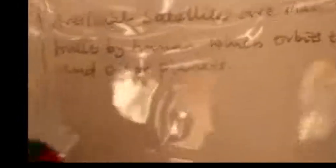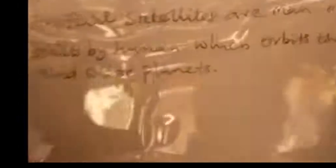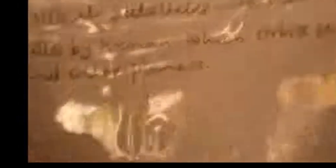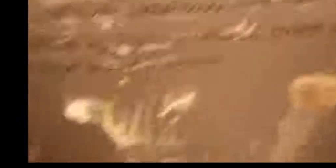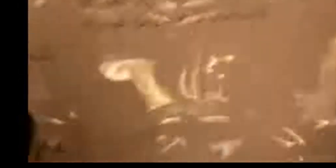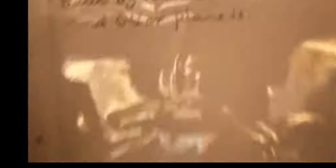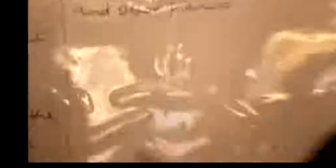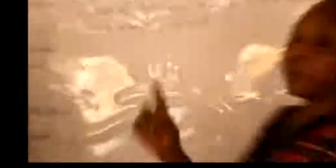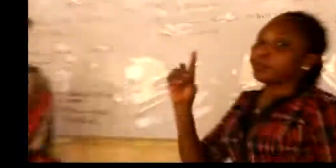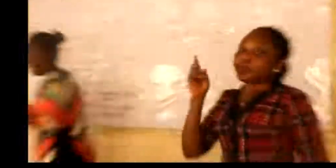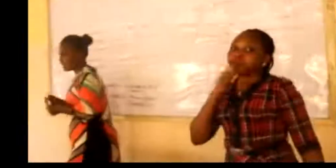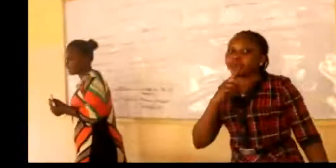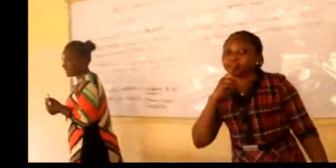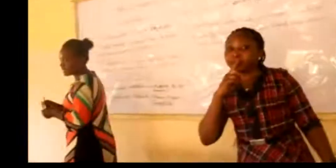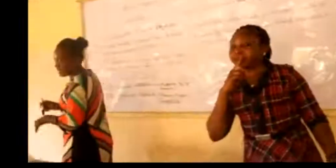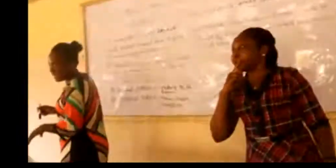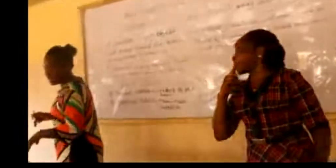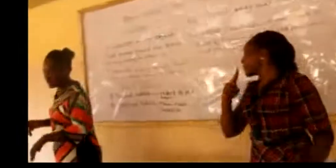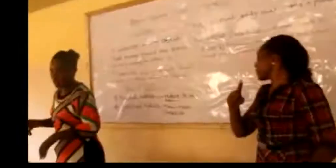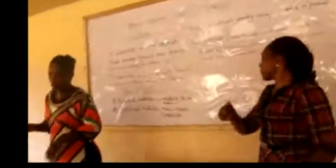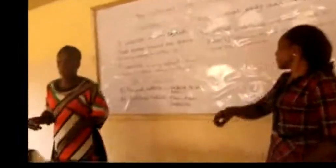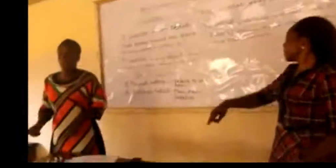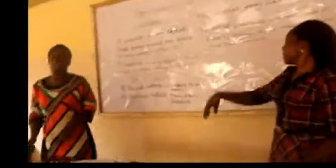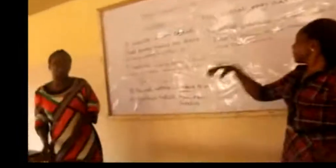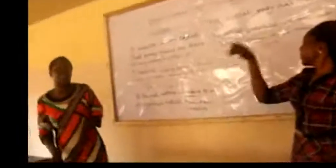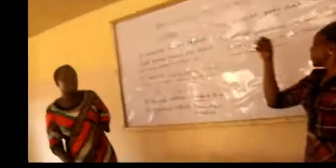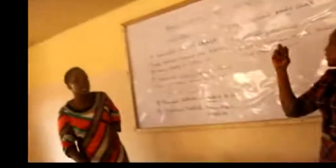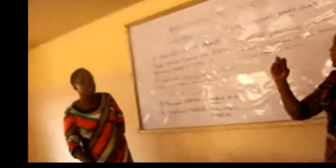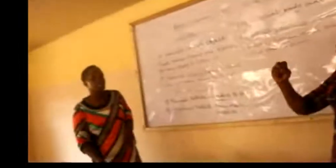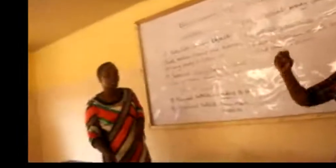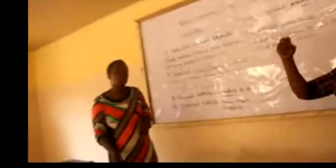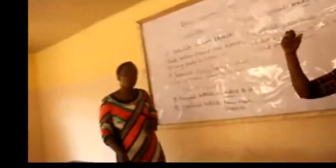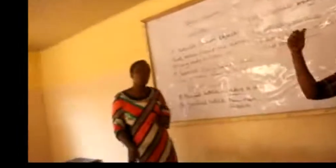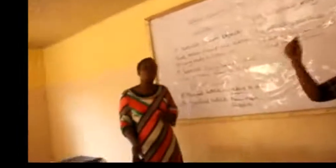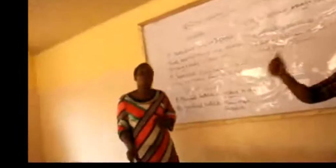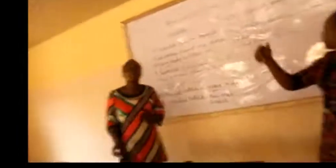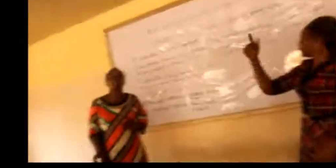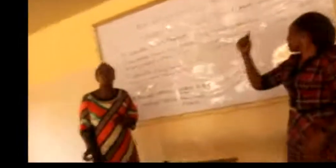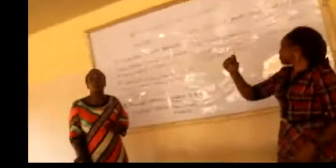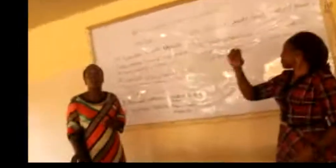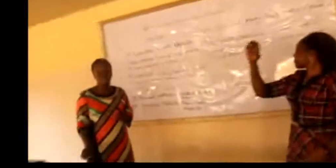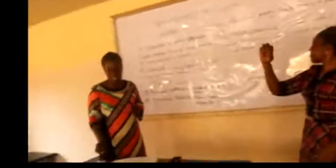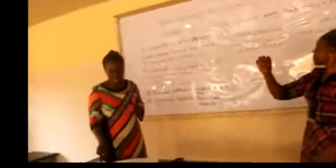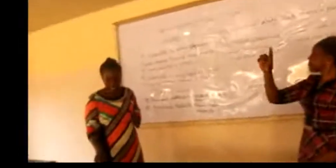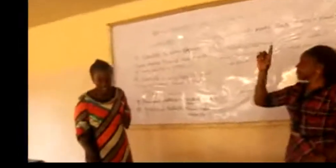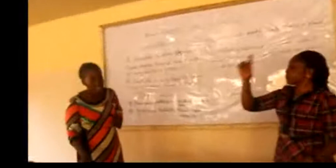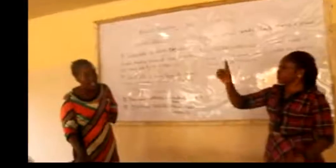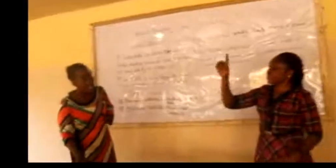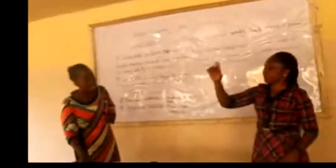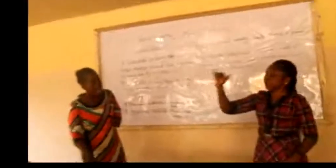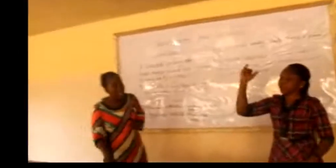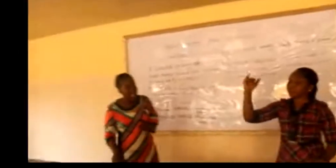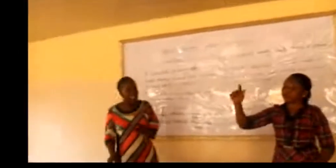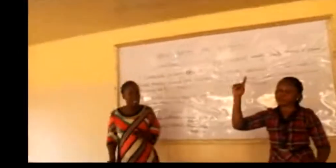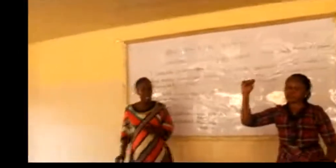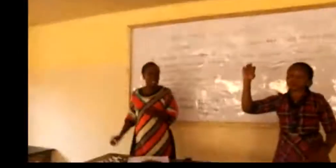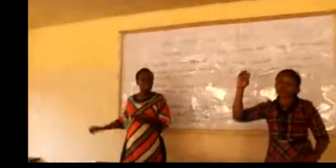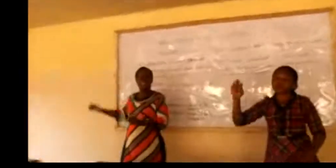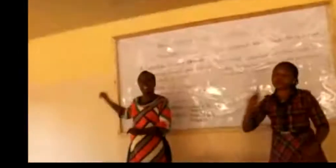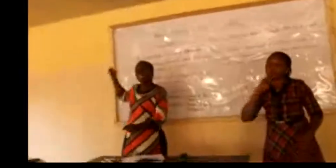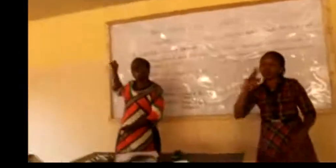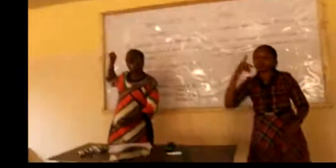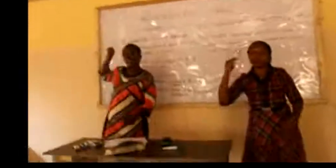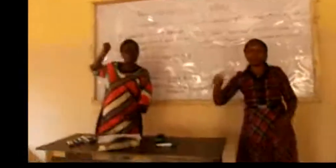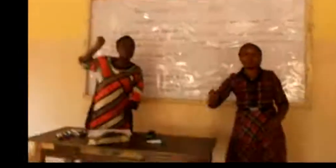Yes, these are man-made satellites, the ones that are built by human beings and